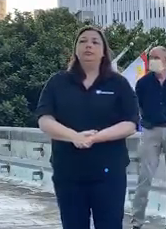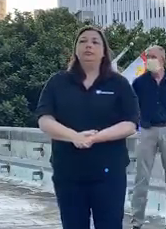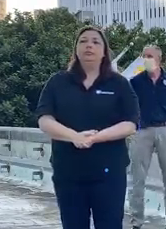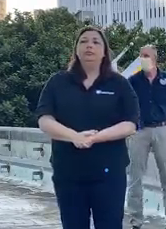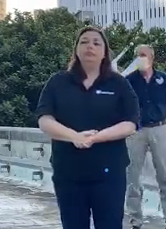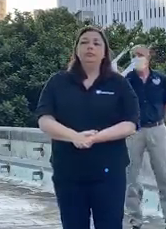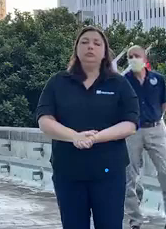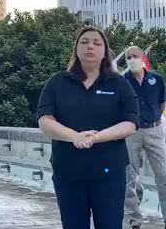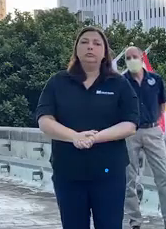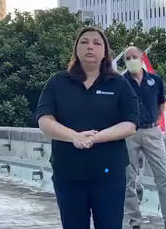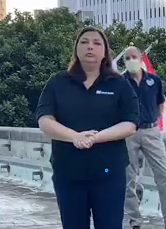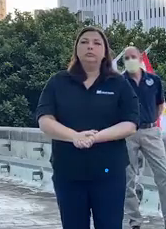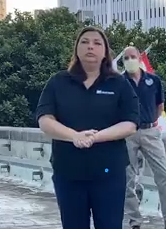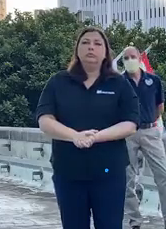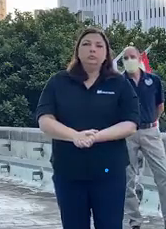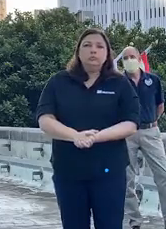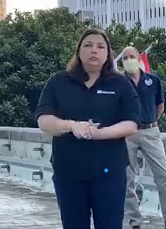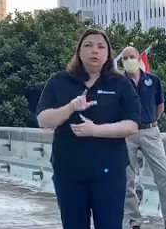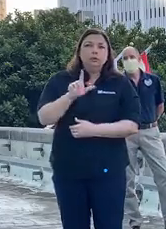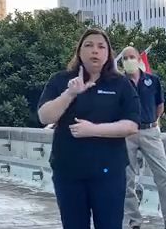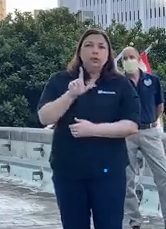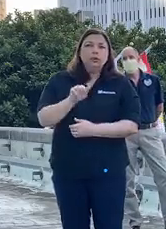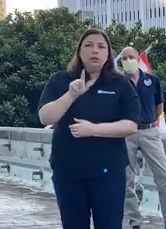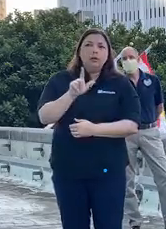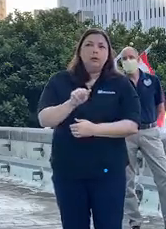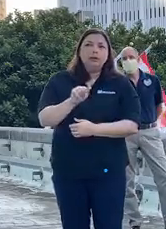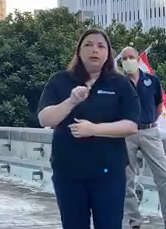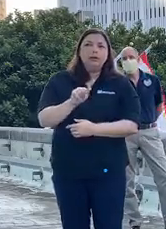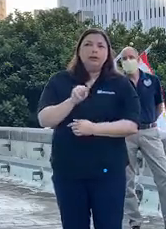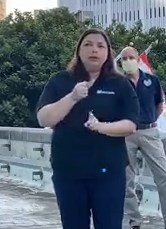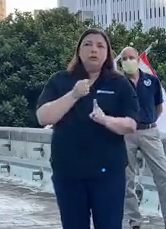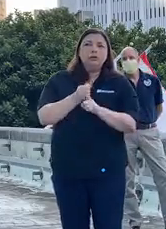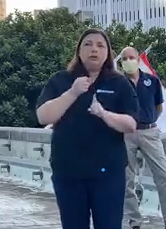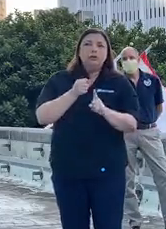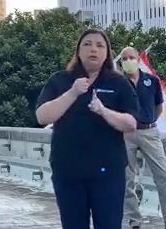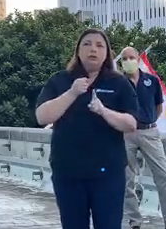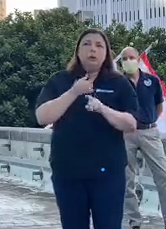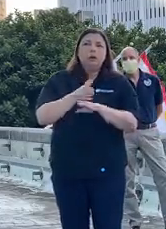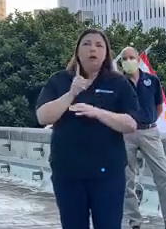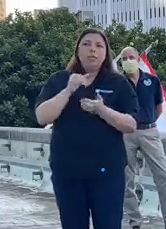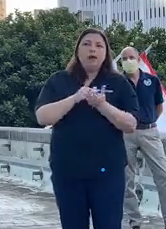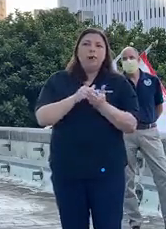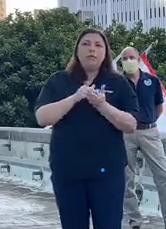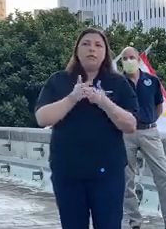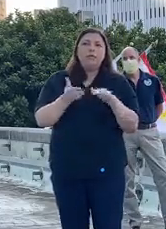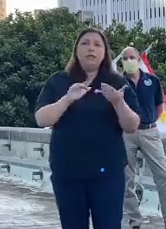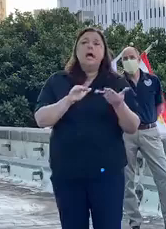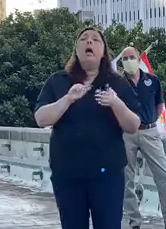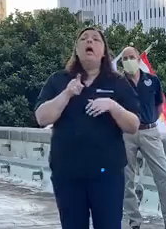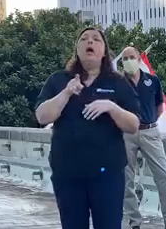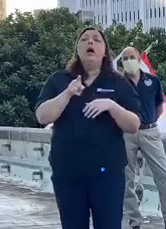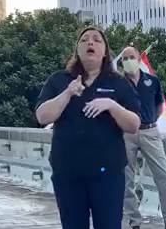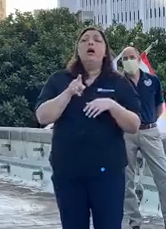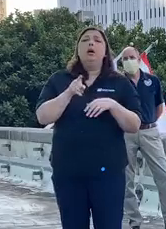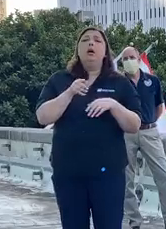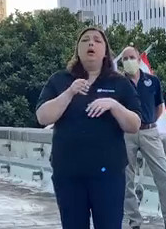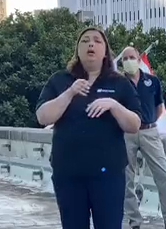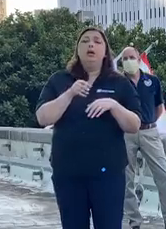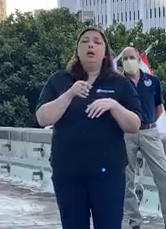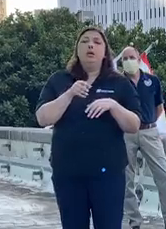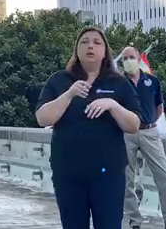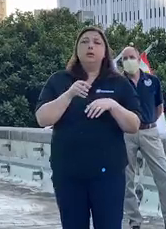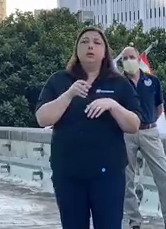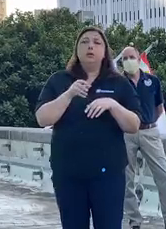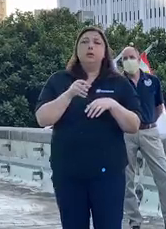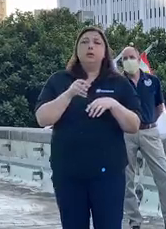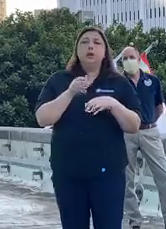Number one, Louisiana has reached more than 1,000 death toll coronavirus. Are African Americans still dying